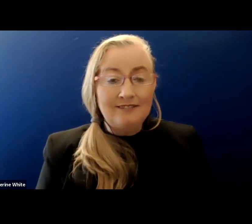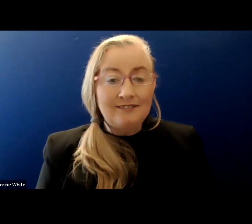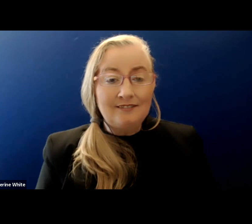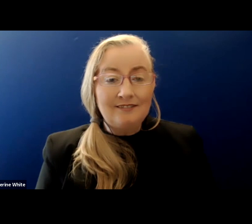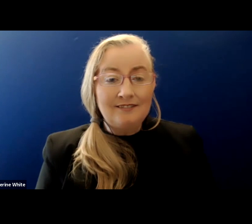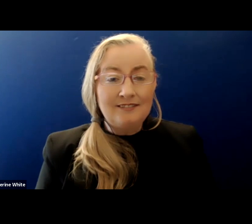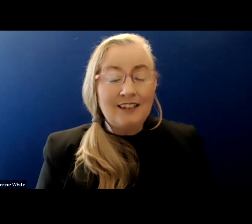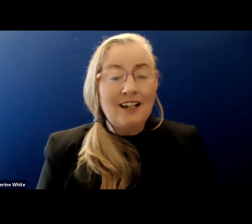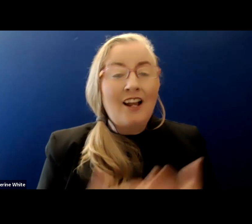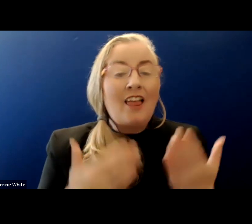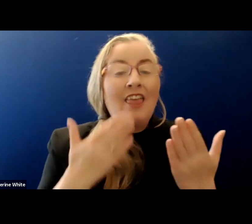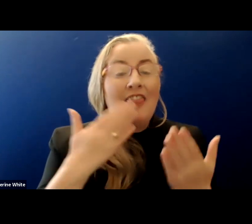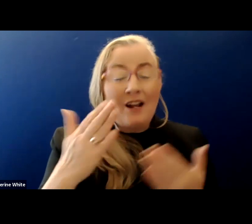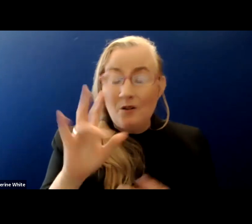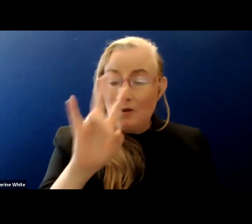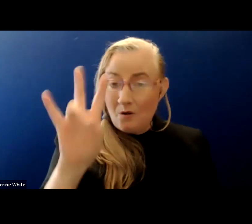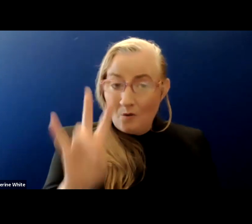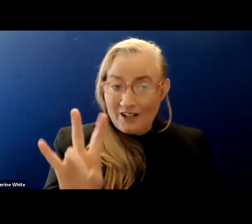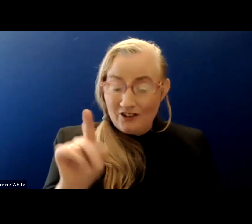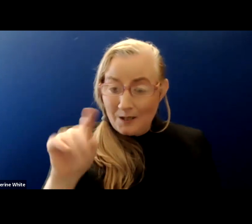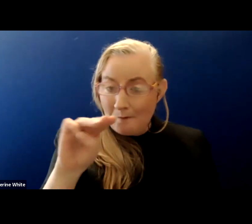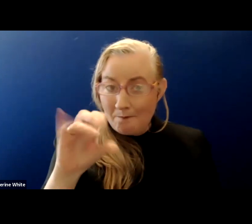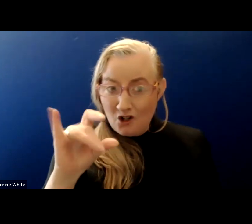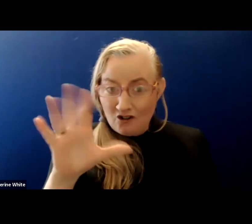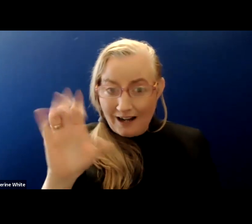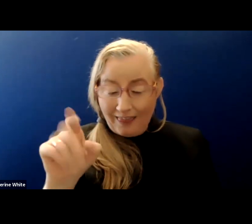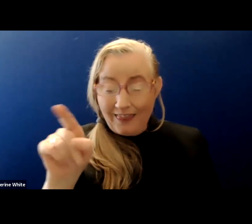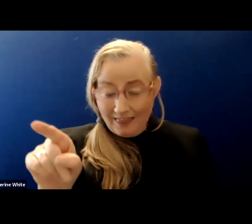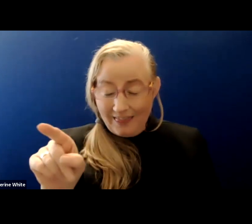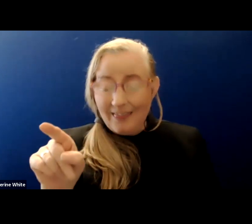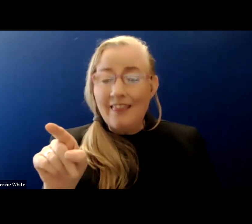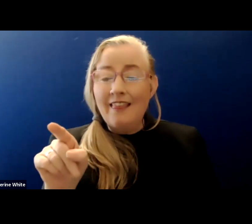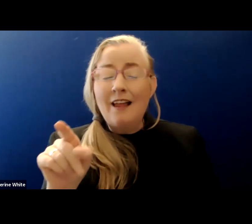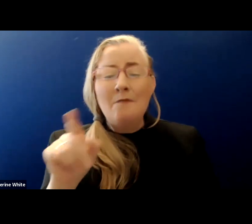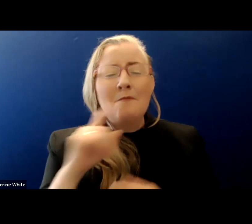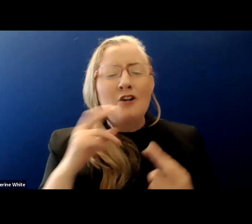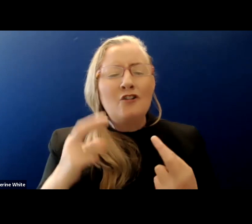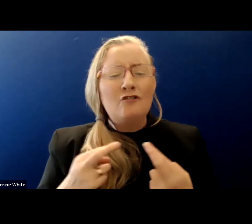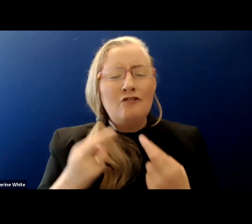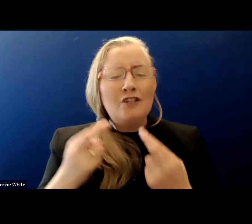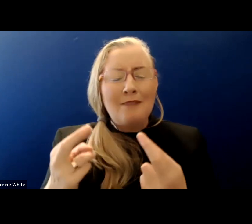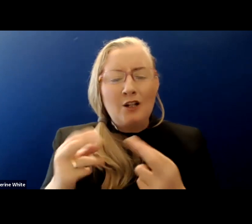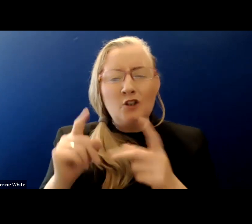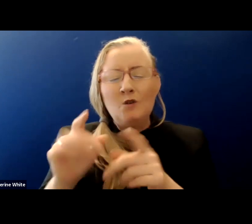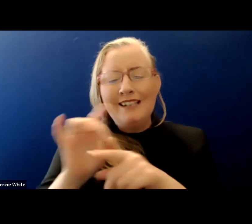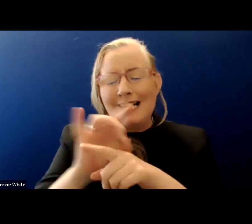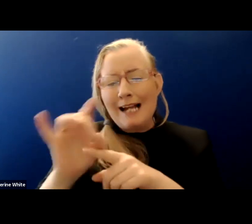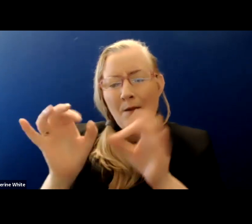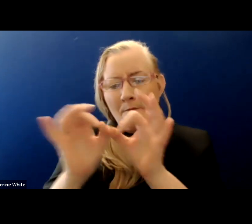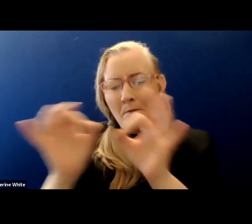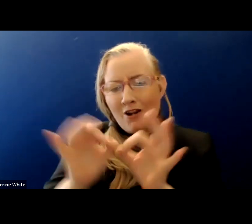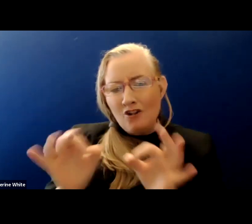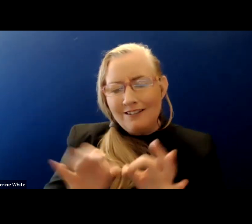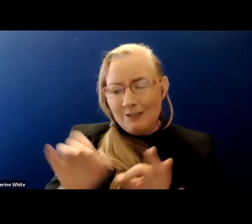Okay, thank you for this question, Michelle. So with respect to the kinds of measures that the court could